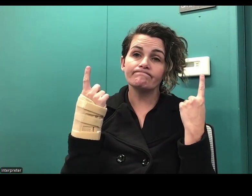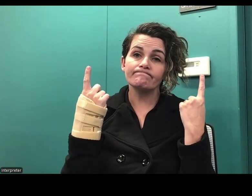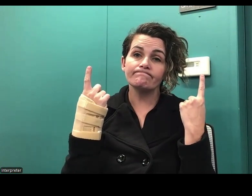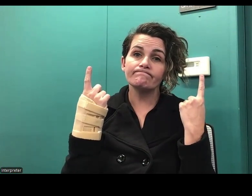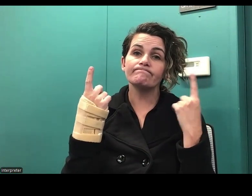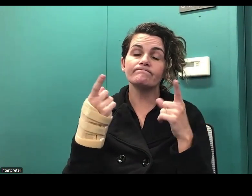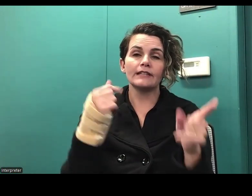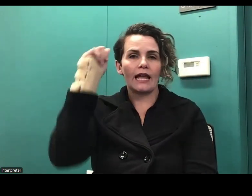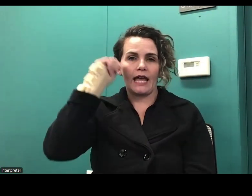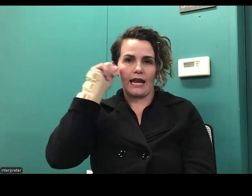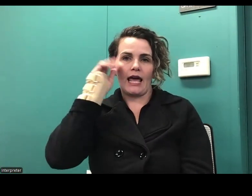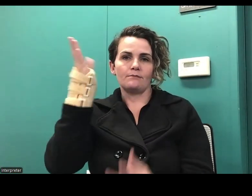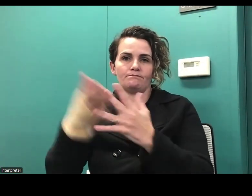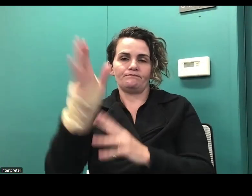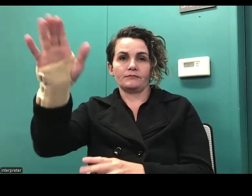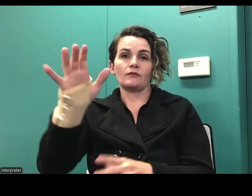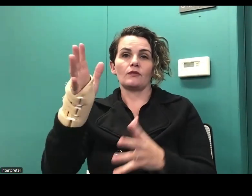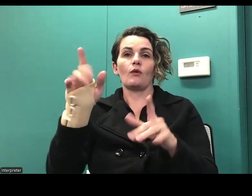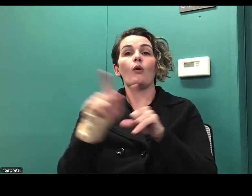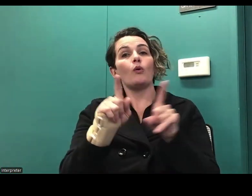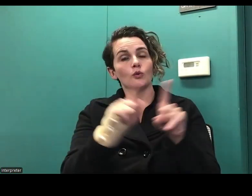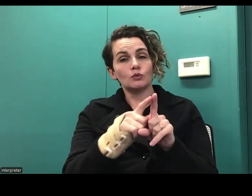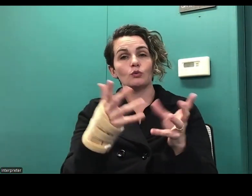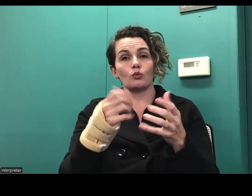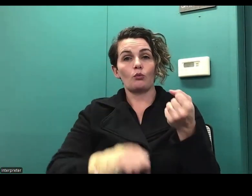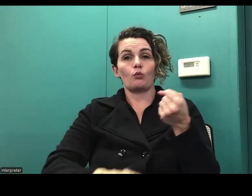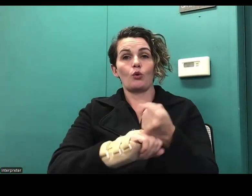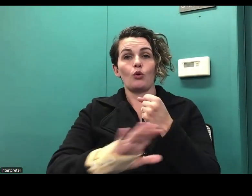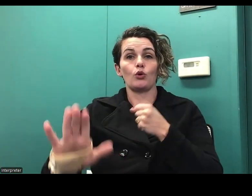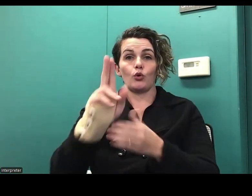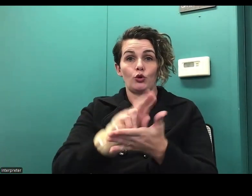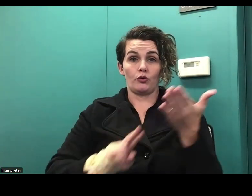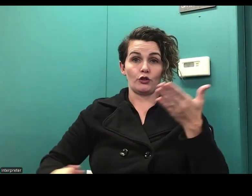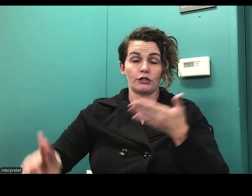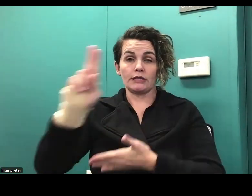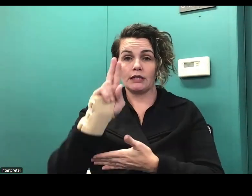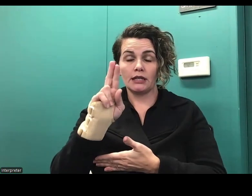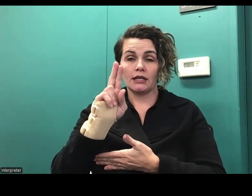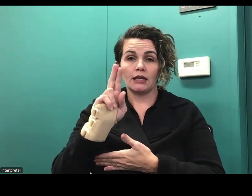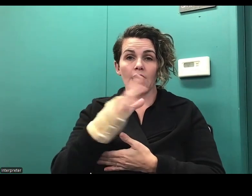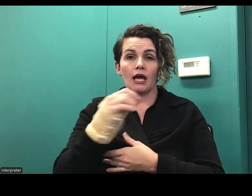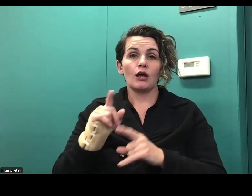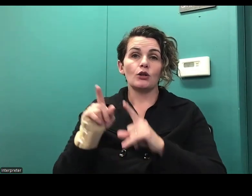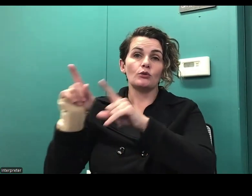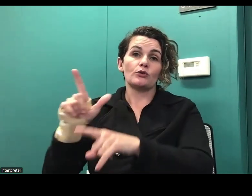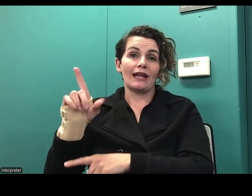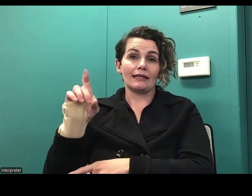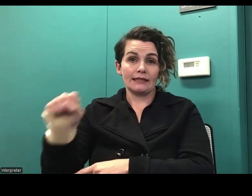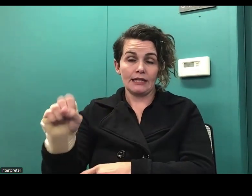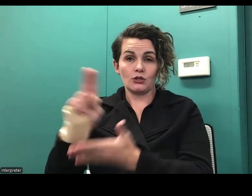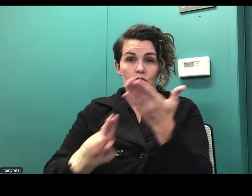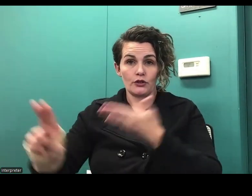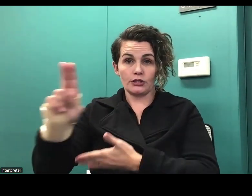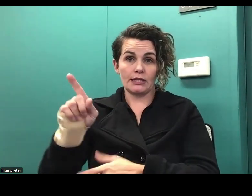This can also be said for like, if you wanted to promote your university and you went to a LDS university